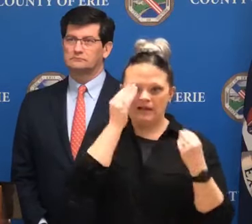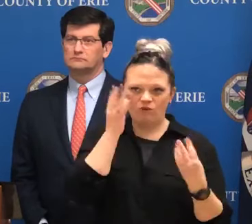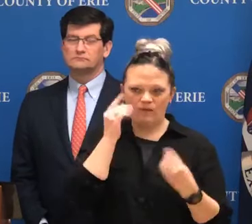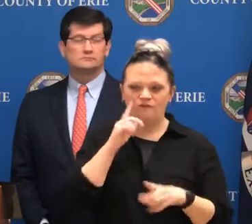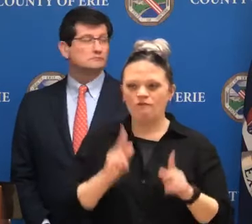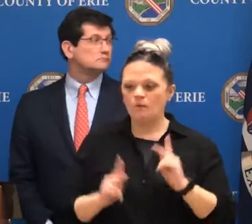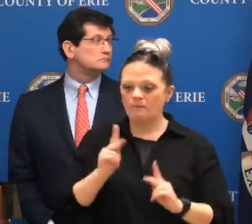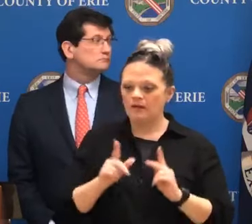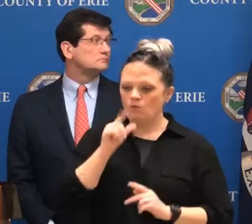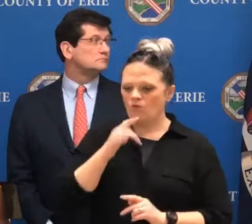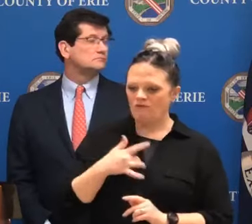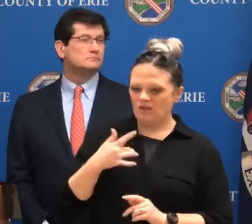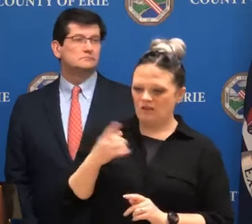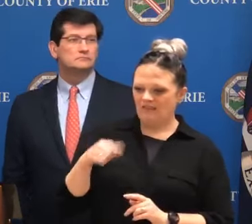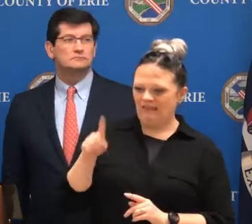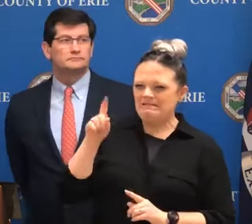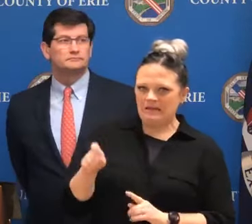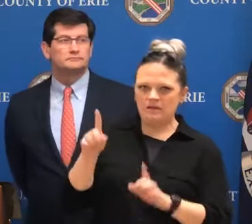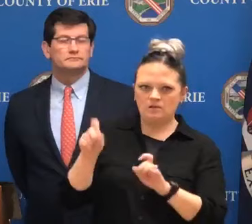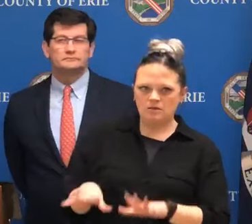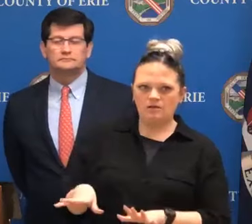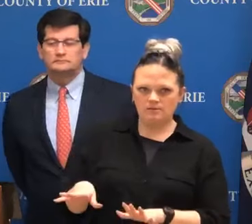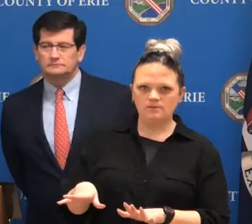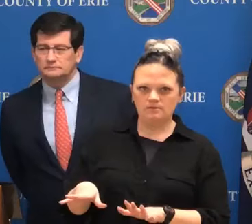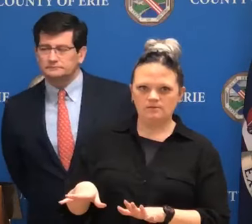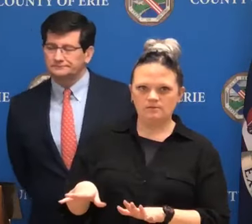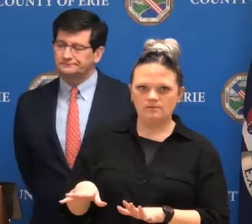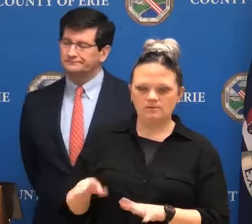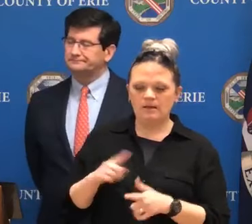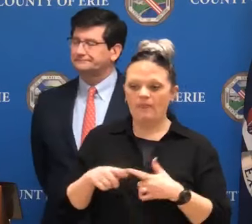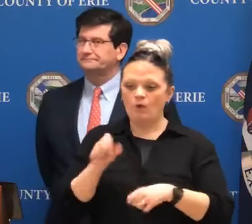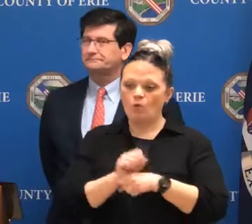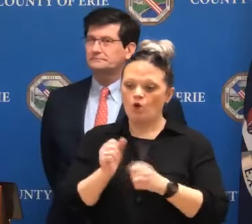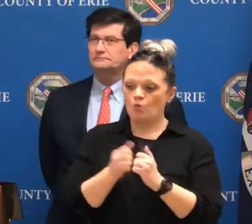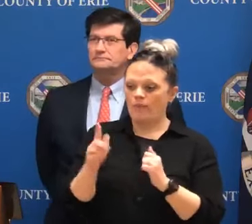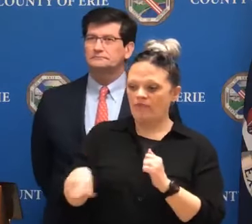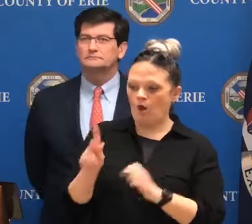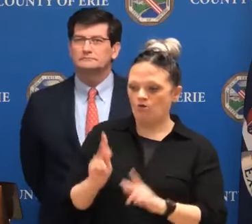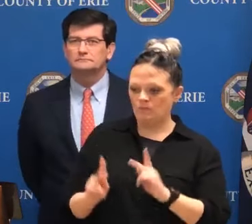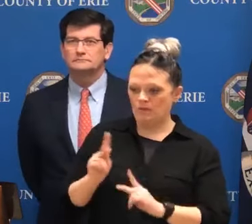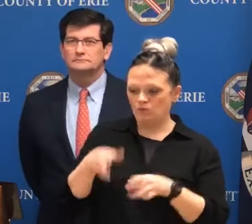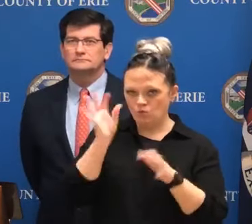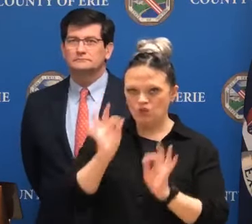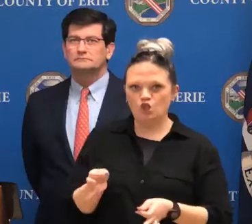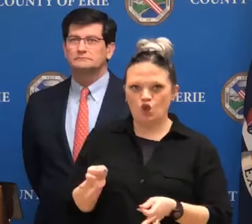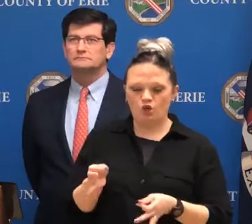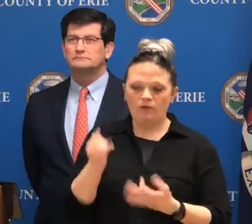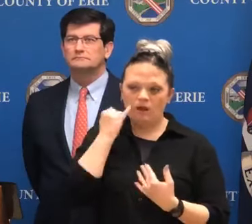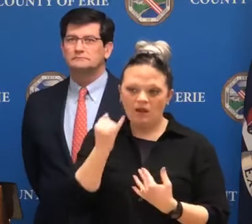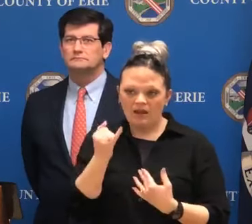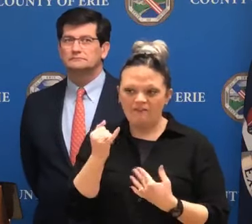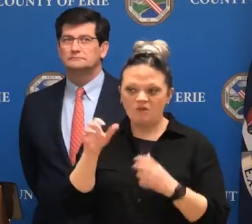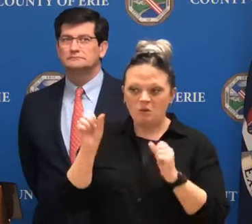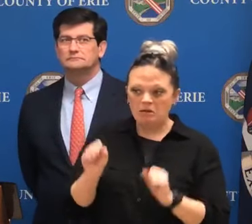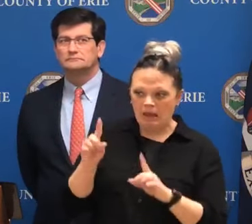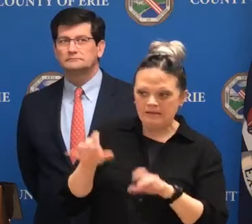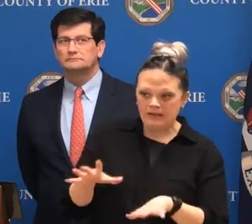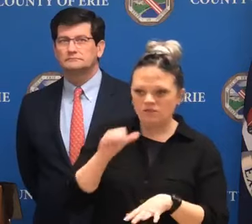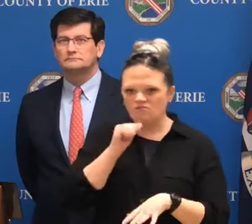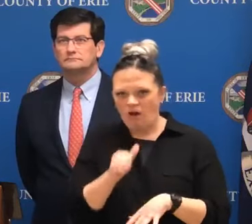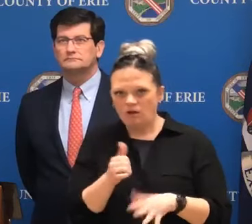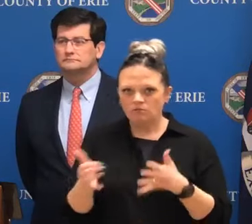people who feel they need to get tested, and then work with those individuals to determine whether a person can get tested or